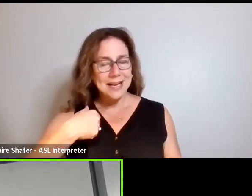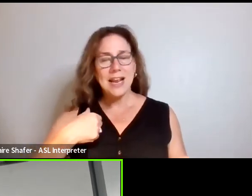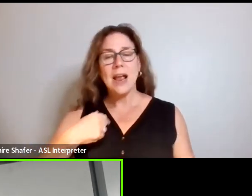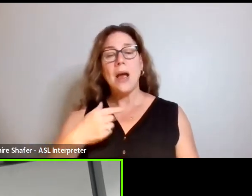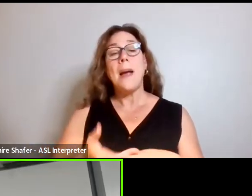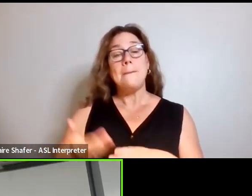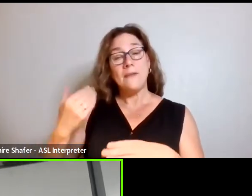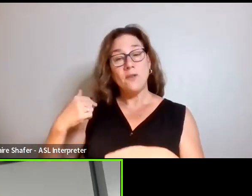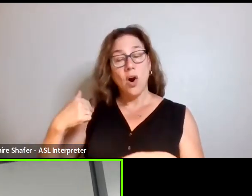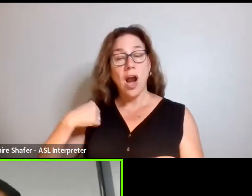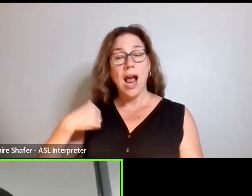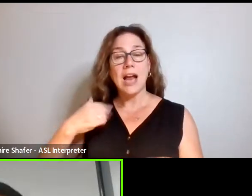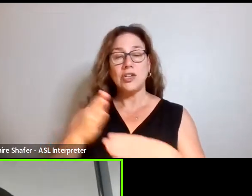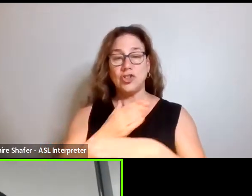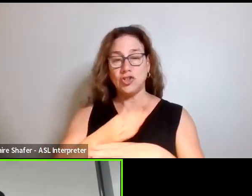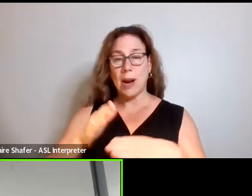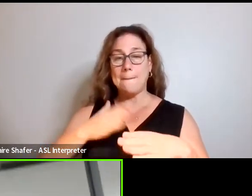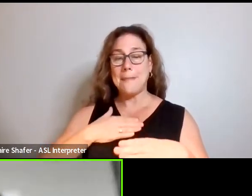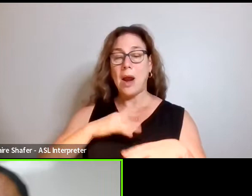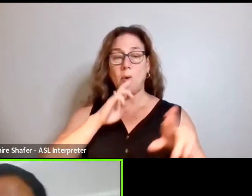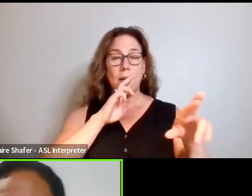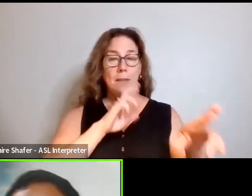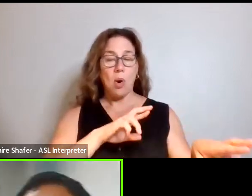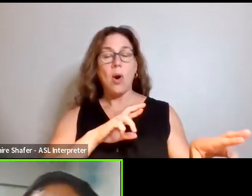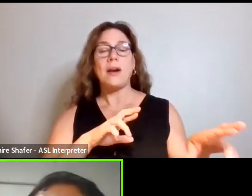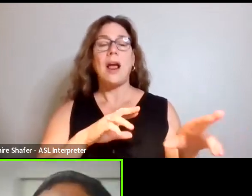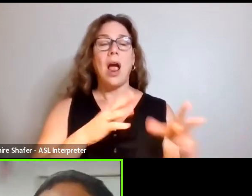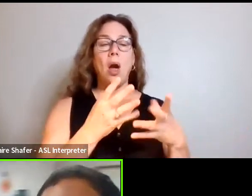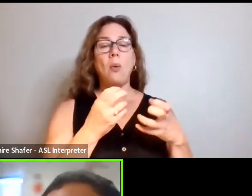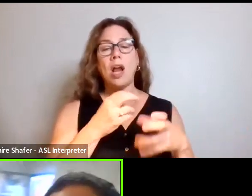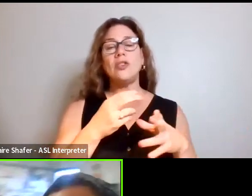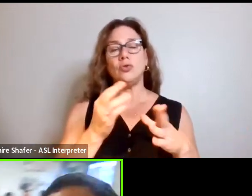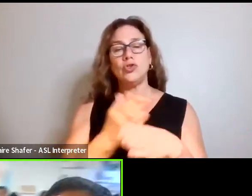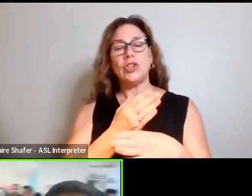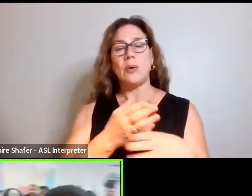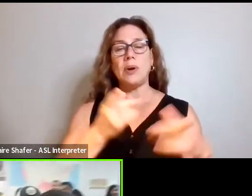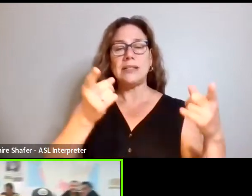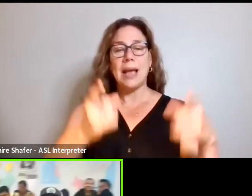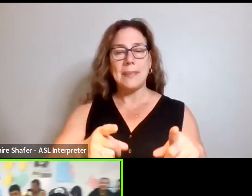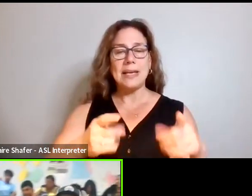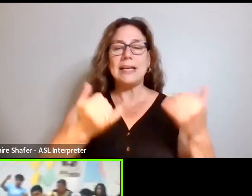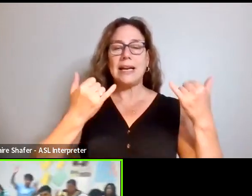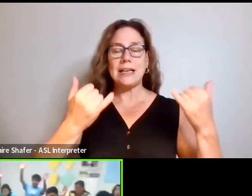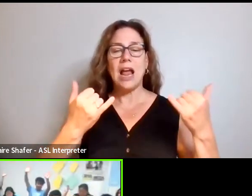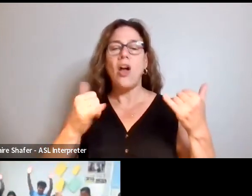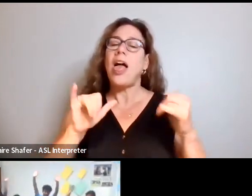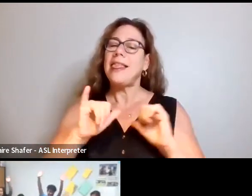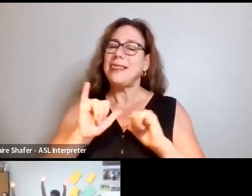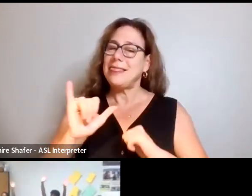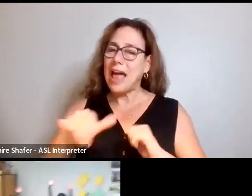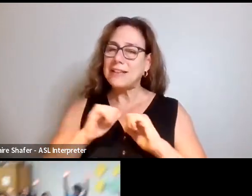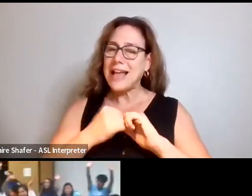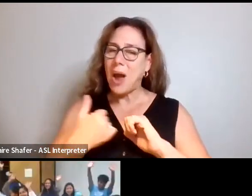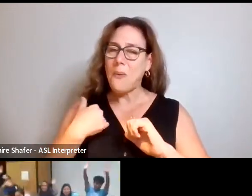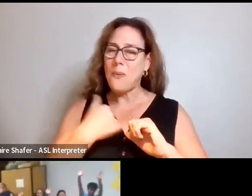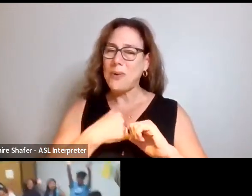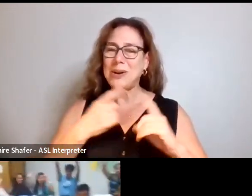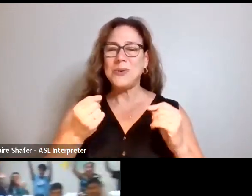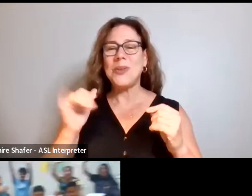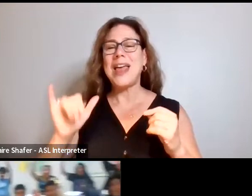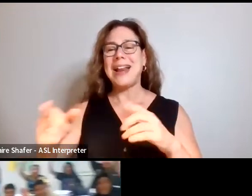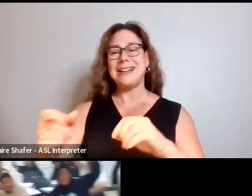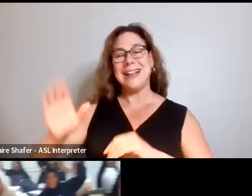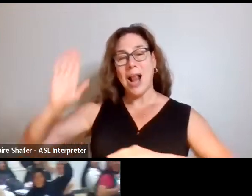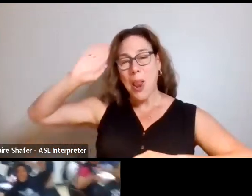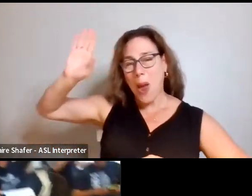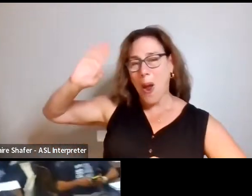you my report, I want to share with you what's happening right now, because that's how we do it here. Everybody say hi.